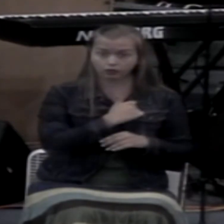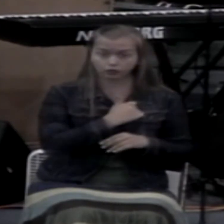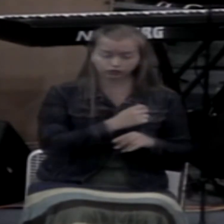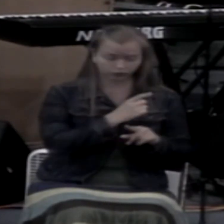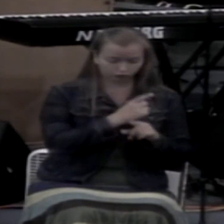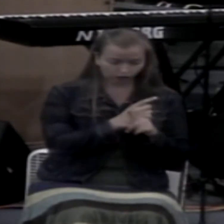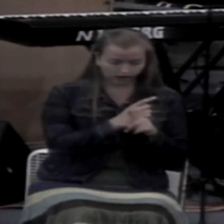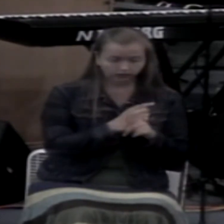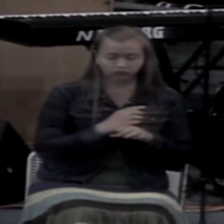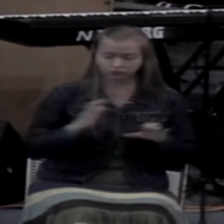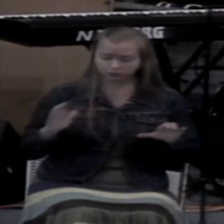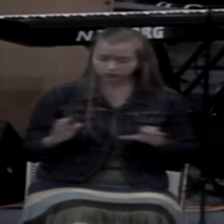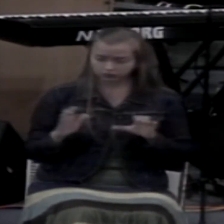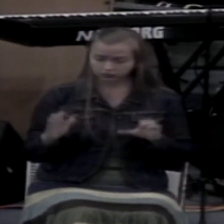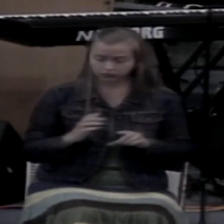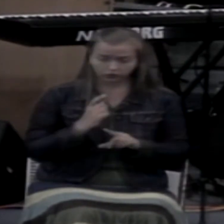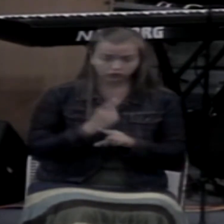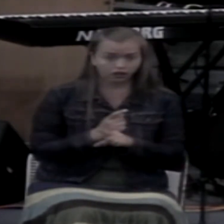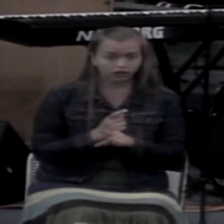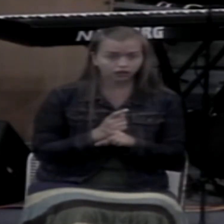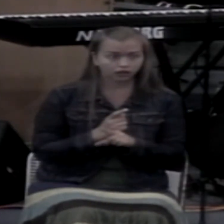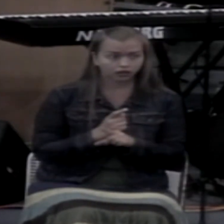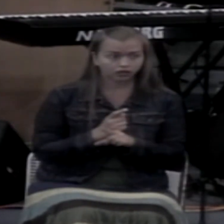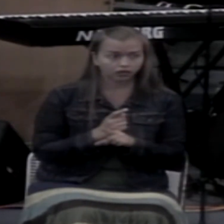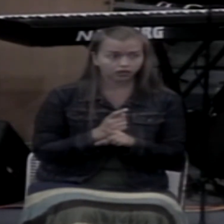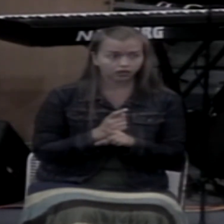Because he submitted.